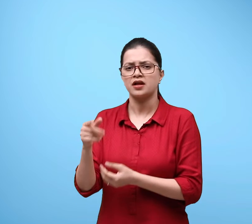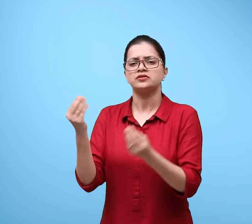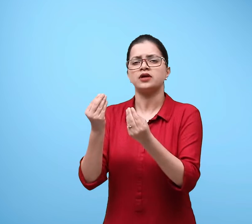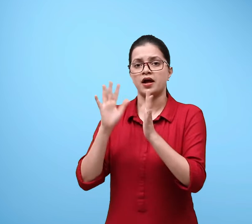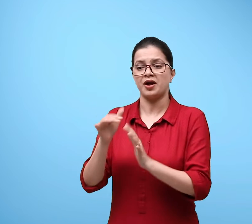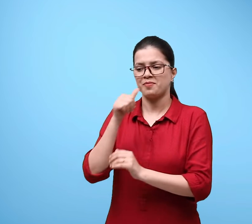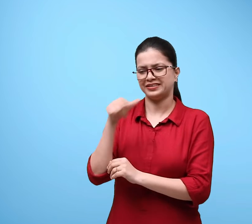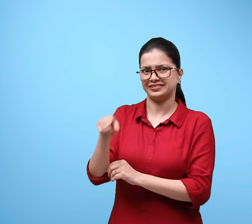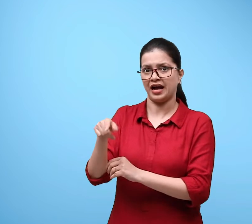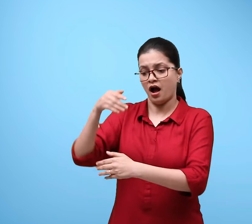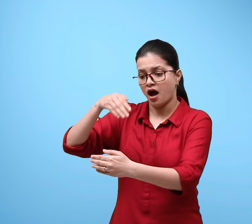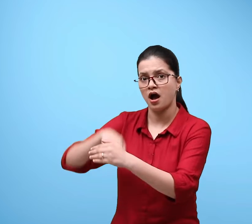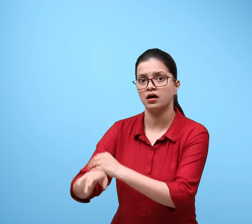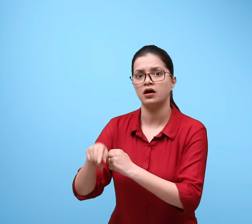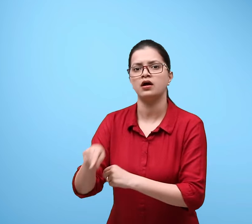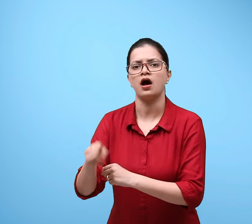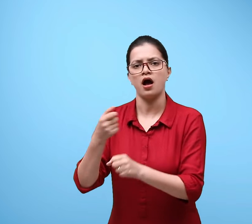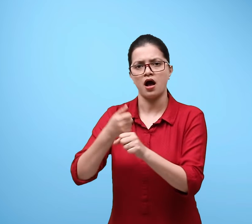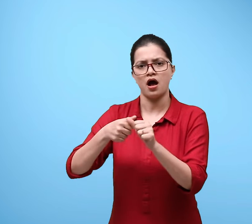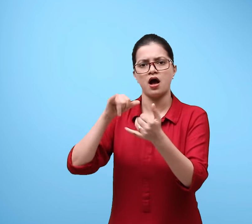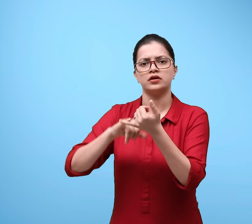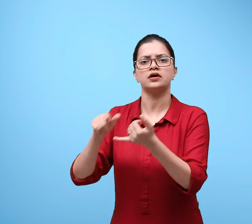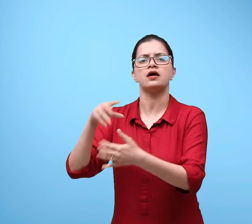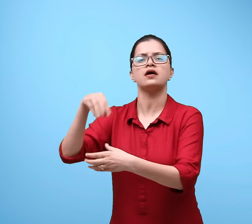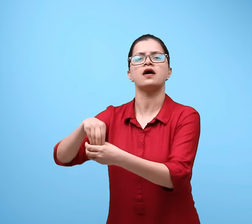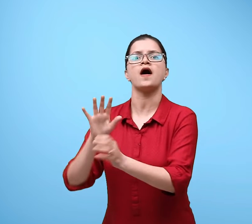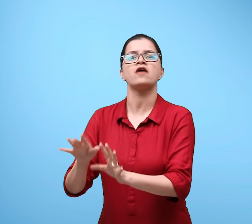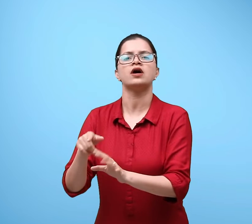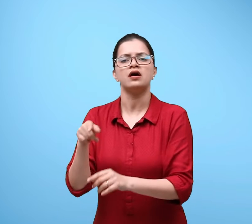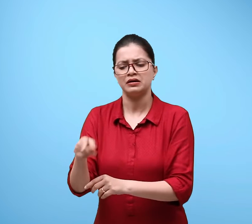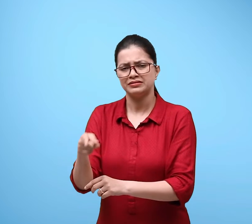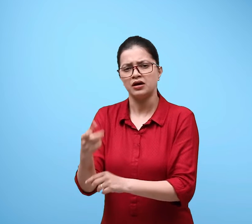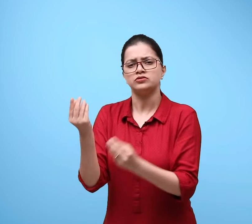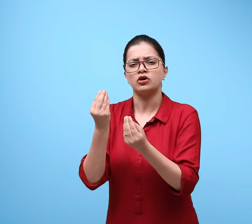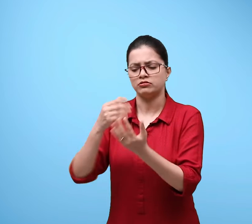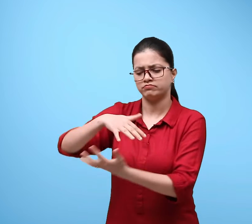Water usually has small quantities of some gases dissolved in it.